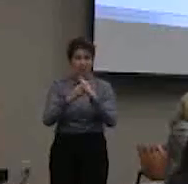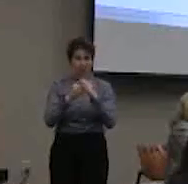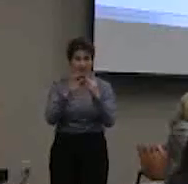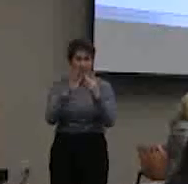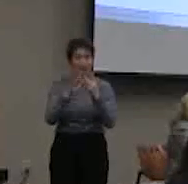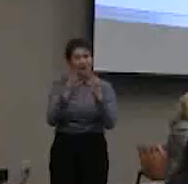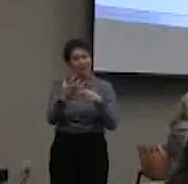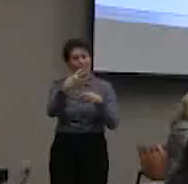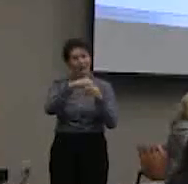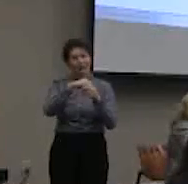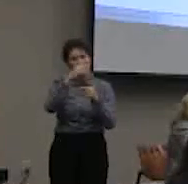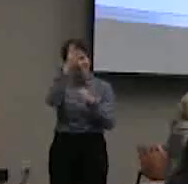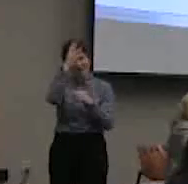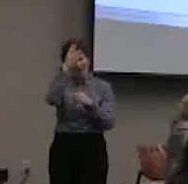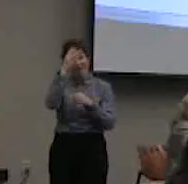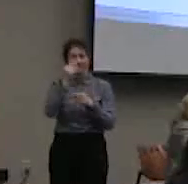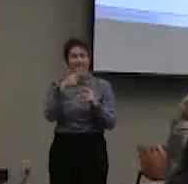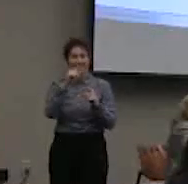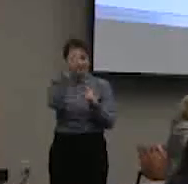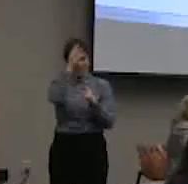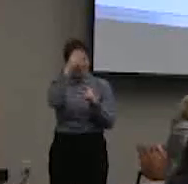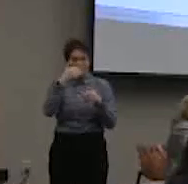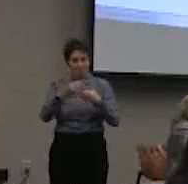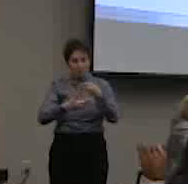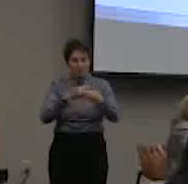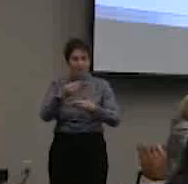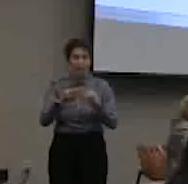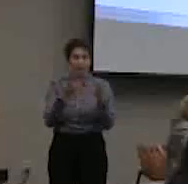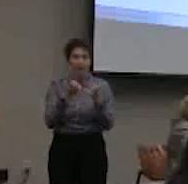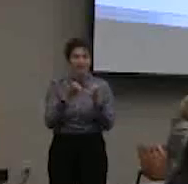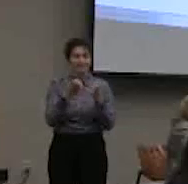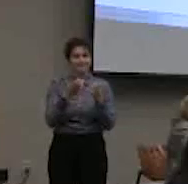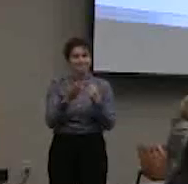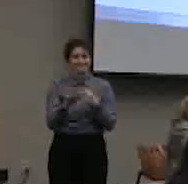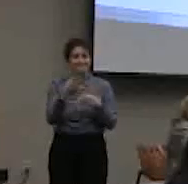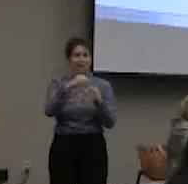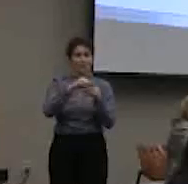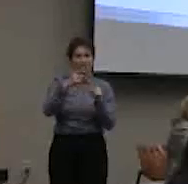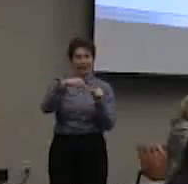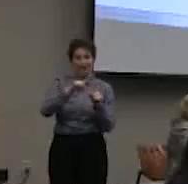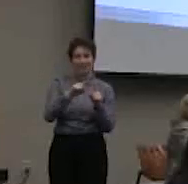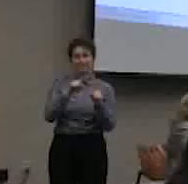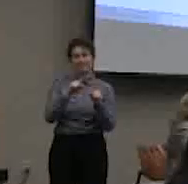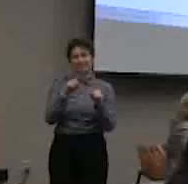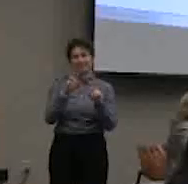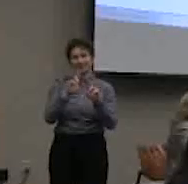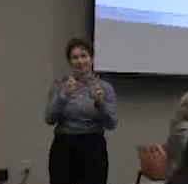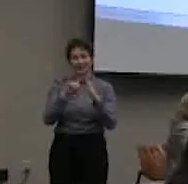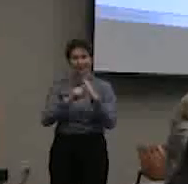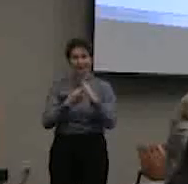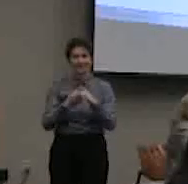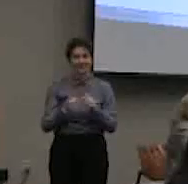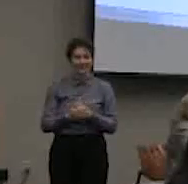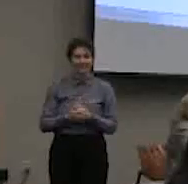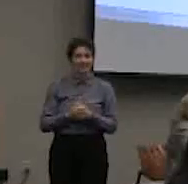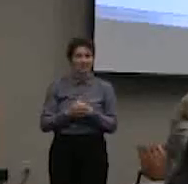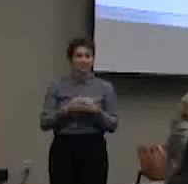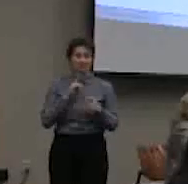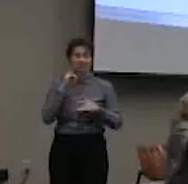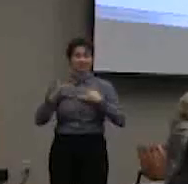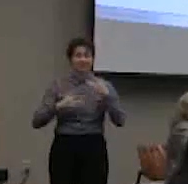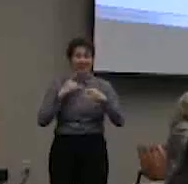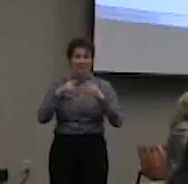fathers and the fatherhood movement into that and into Ready Start. So we're excited about that. We know we have